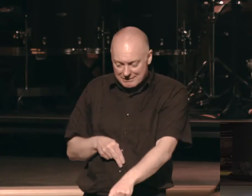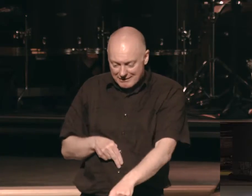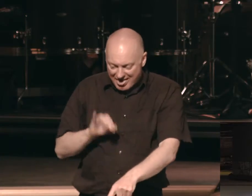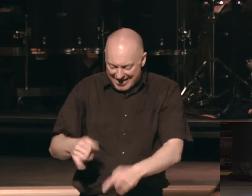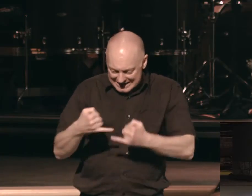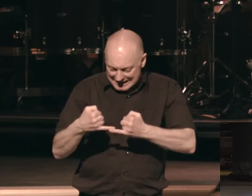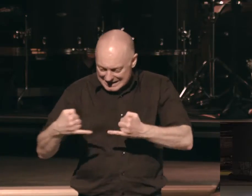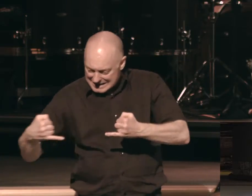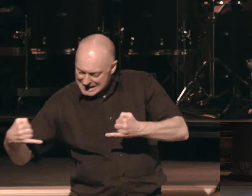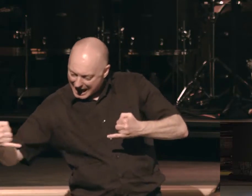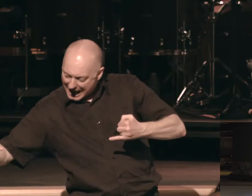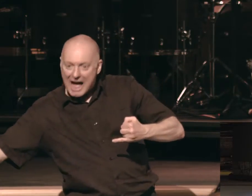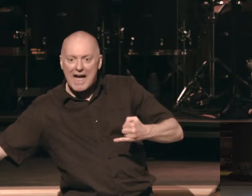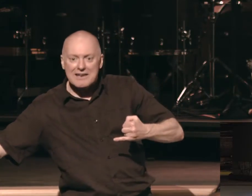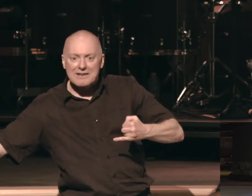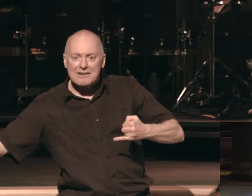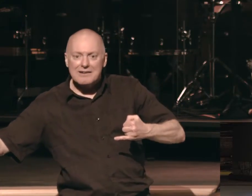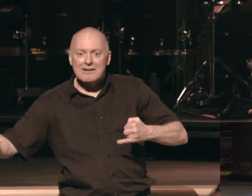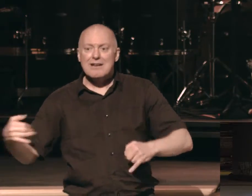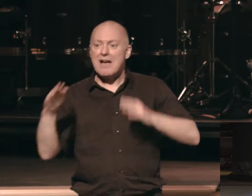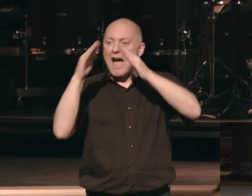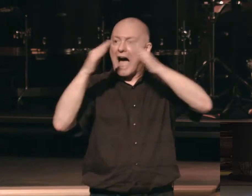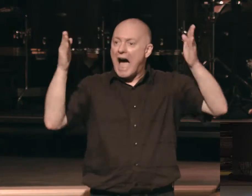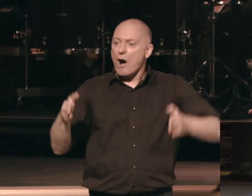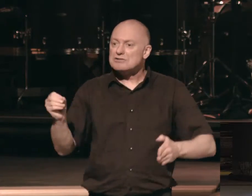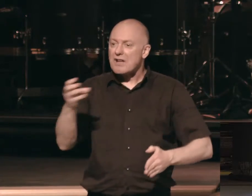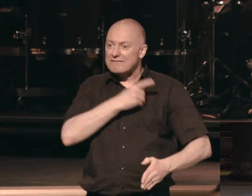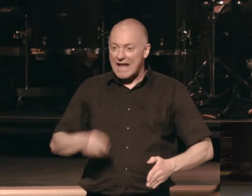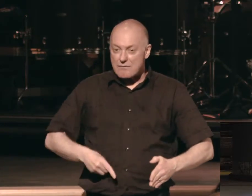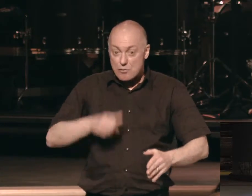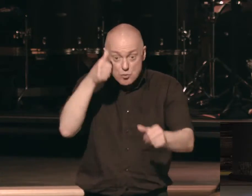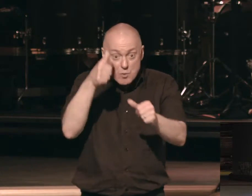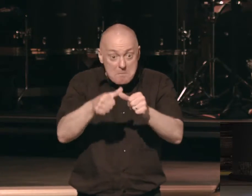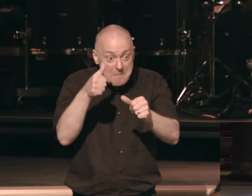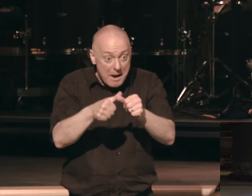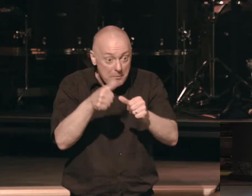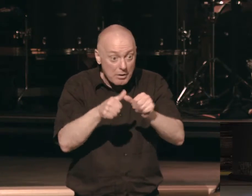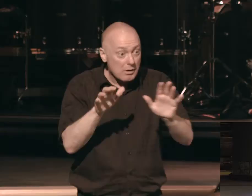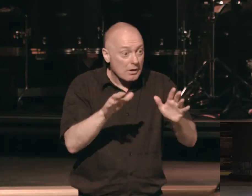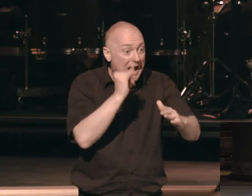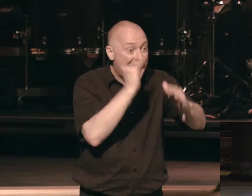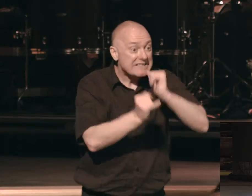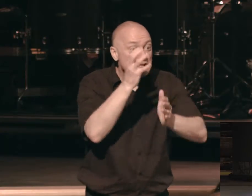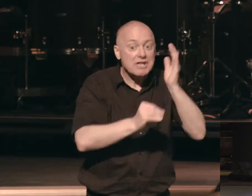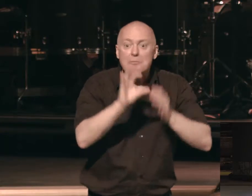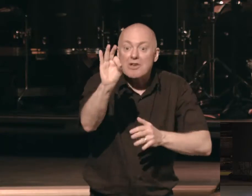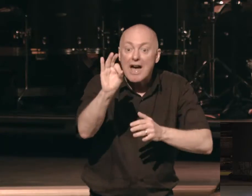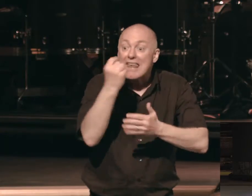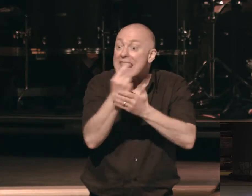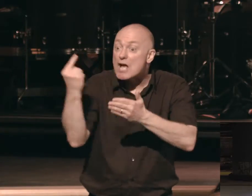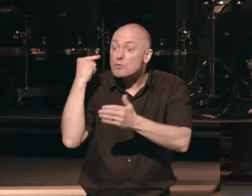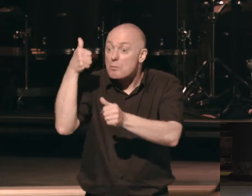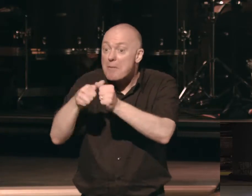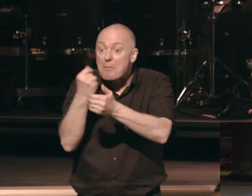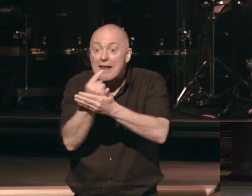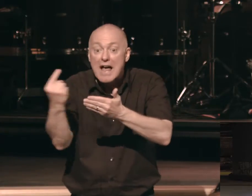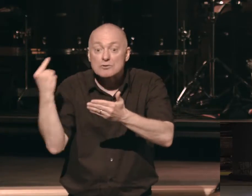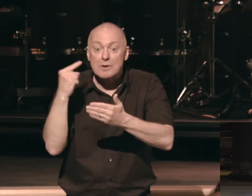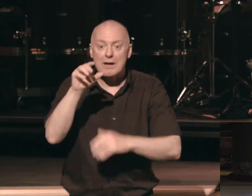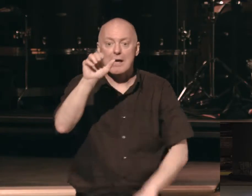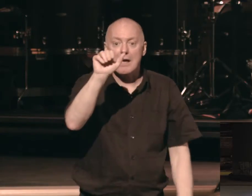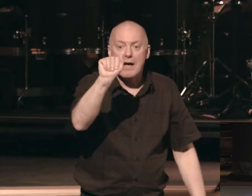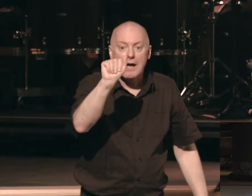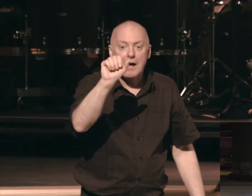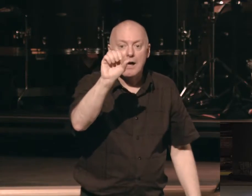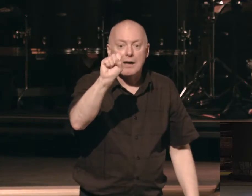meaning that this is in the line or the royal line of the house of David. Let's remember our context from Isaiah 9 from last week too.